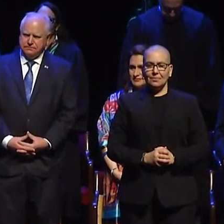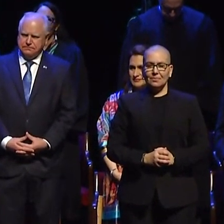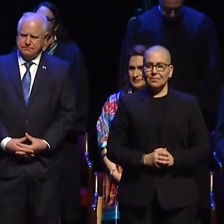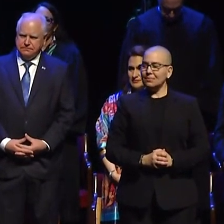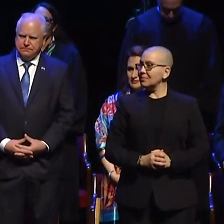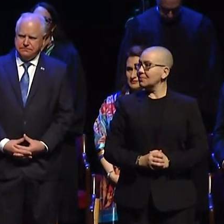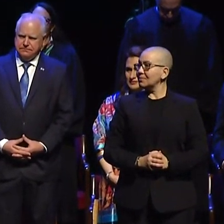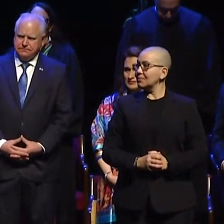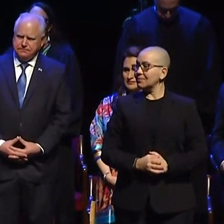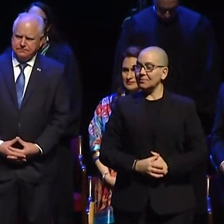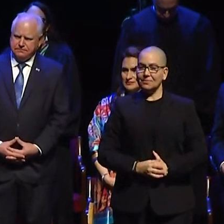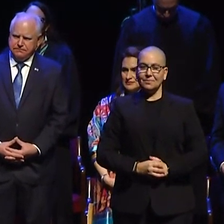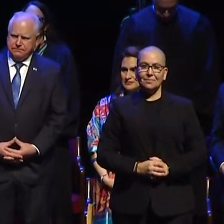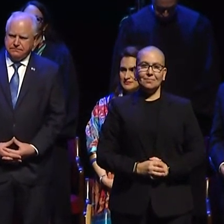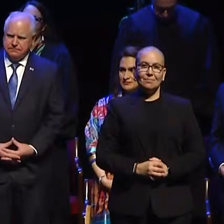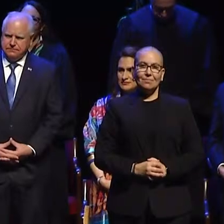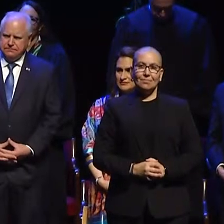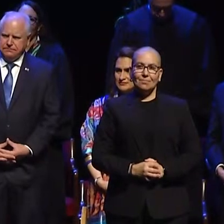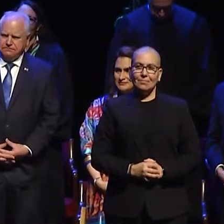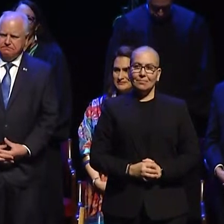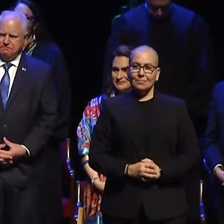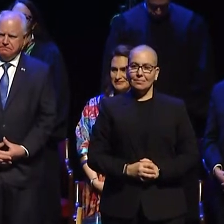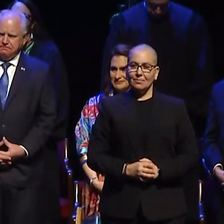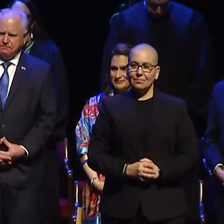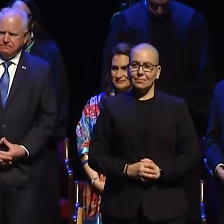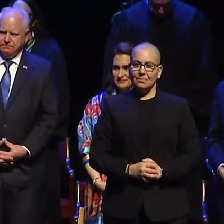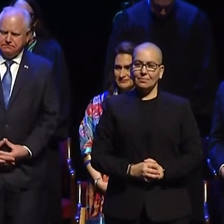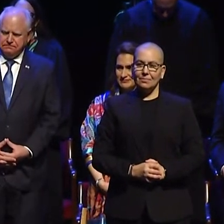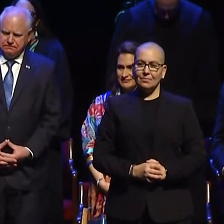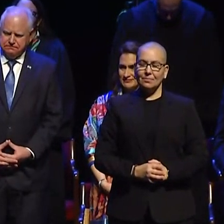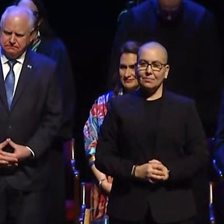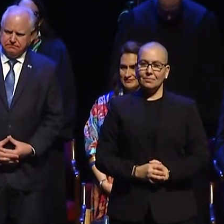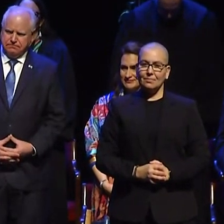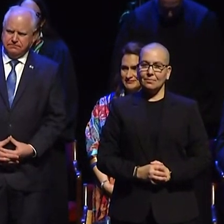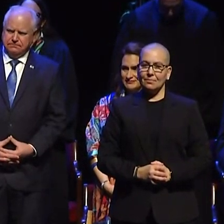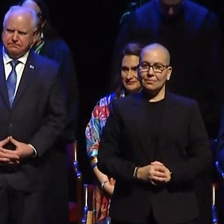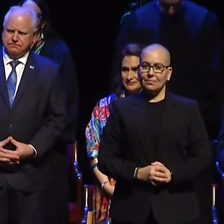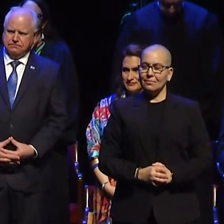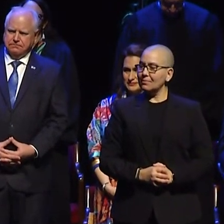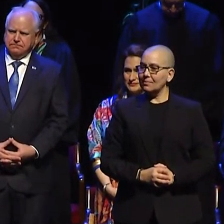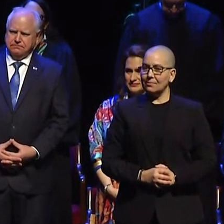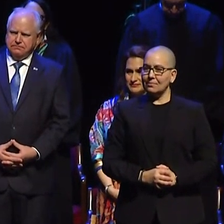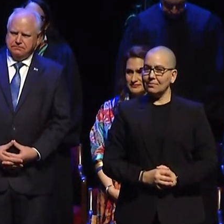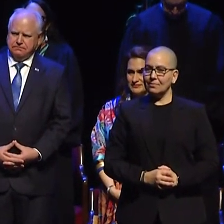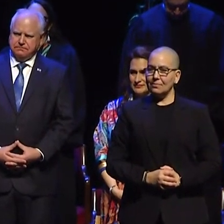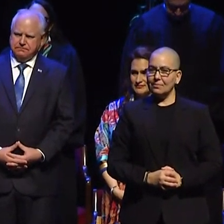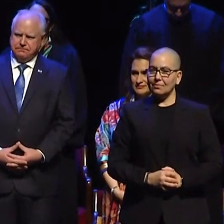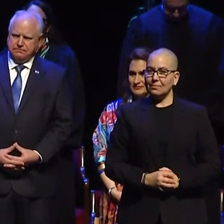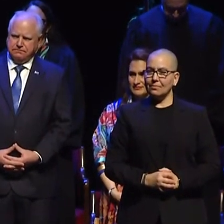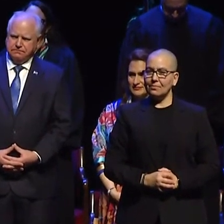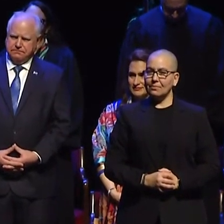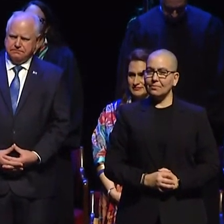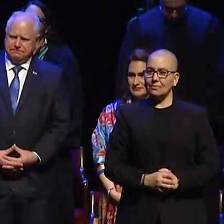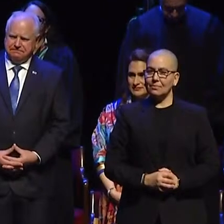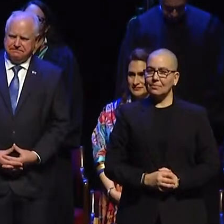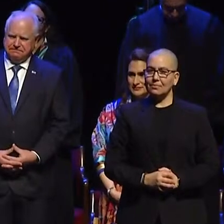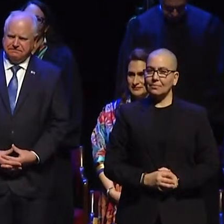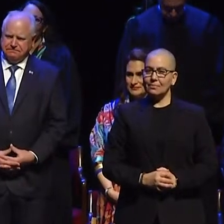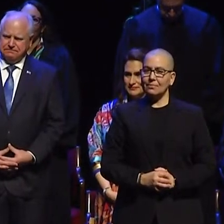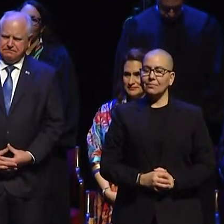Ampetu kinde dead na waji Dakota wia hemacha. He ma yu yokbi.